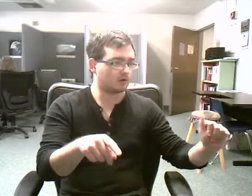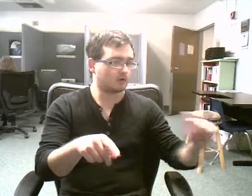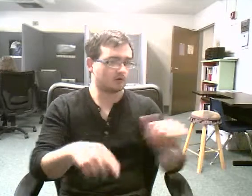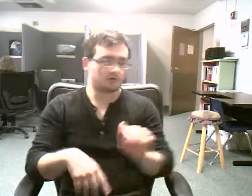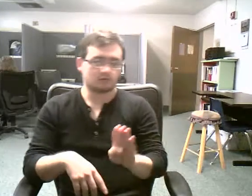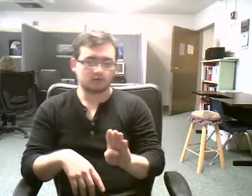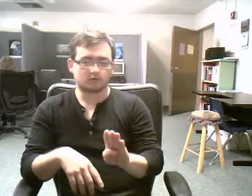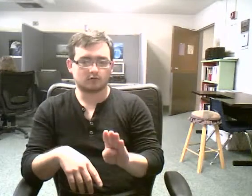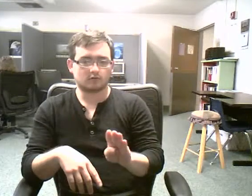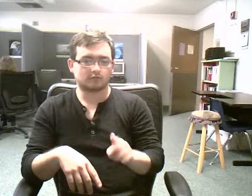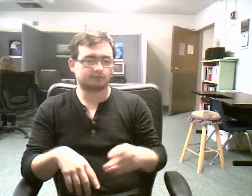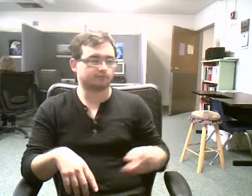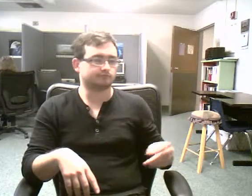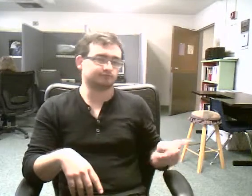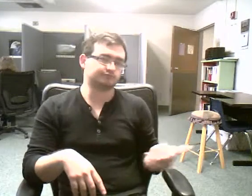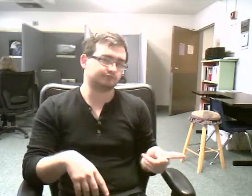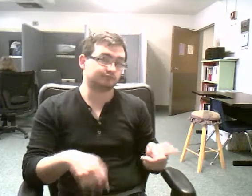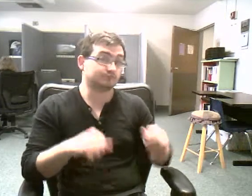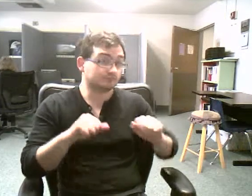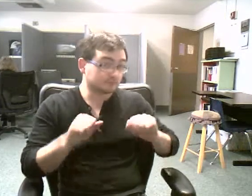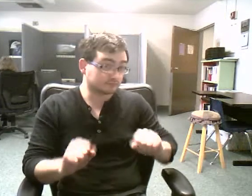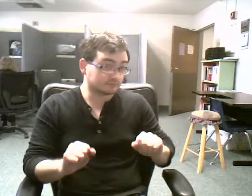elements or they could be smaller molecules.